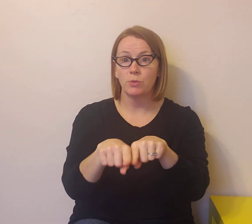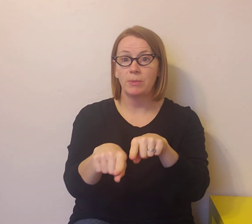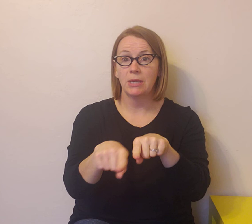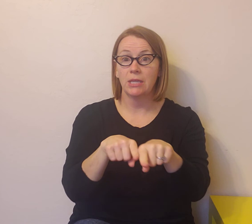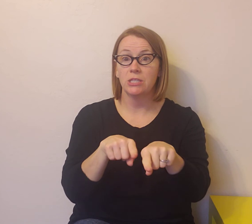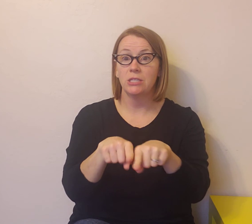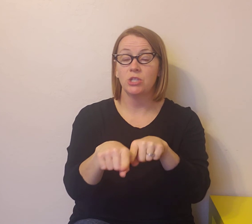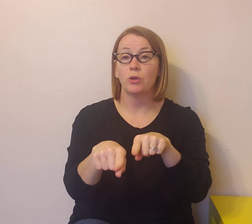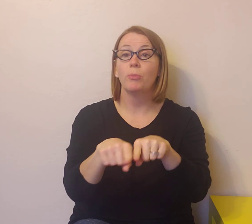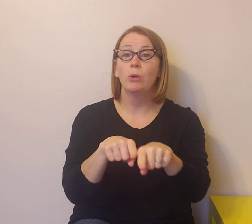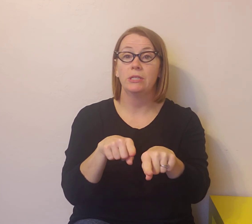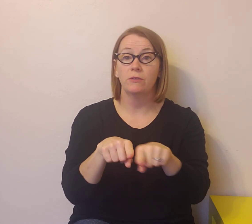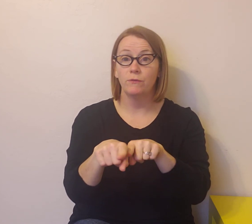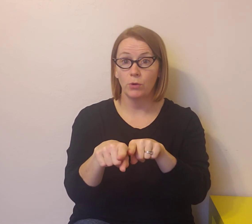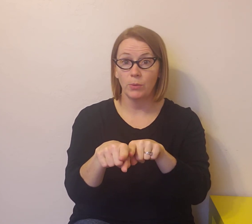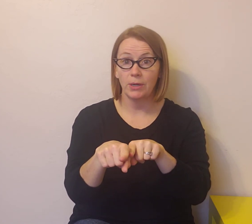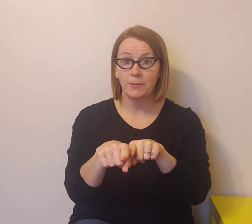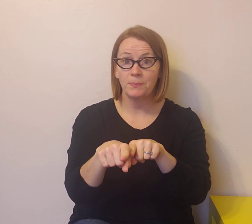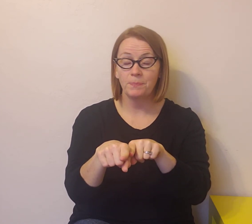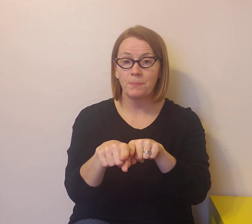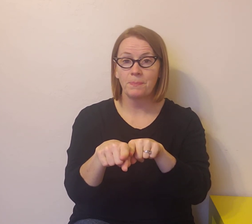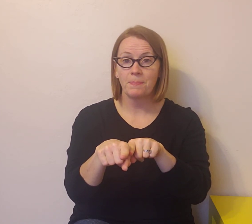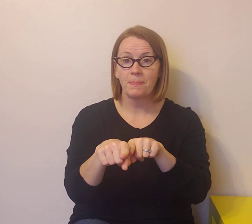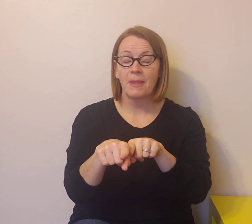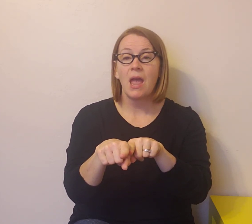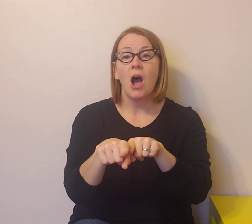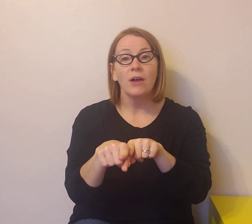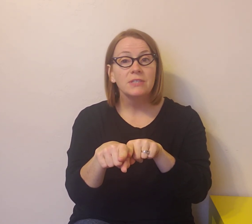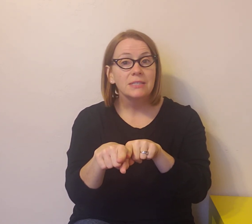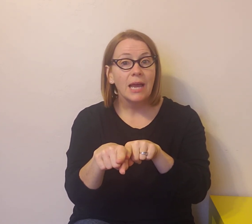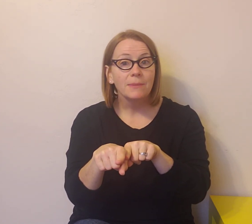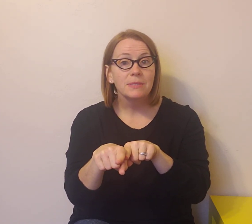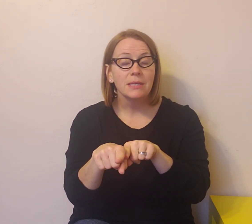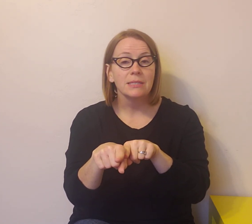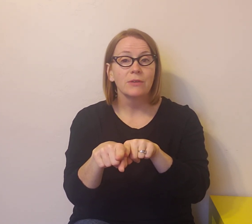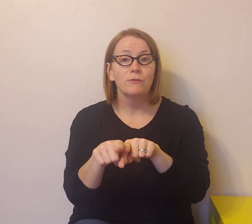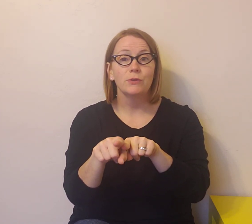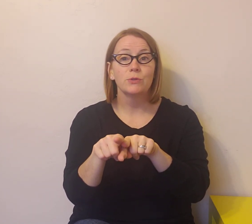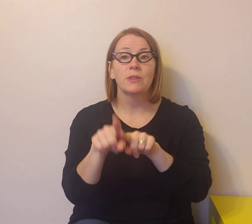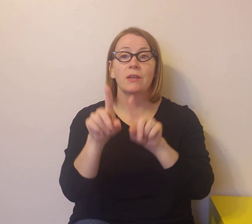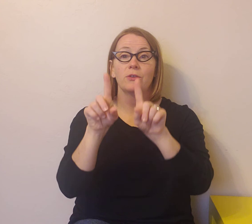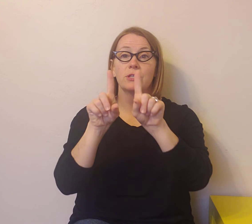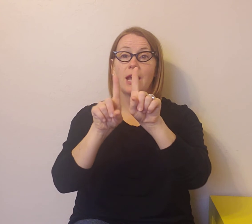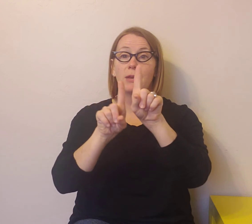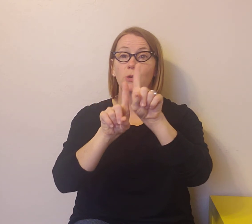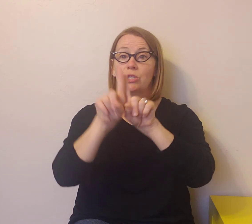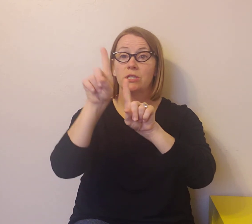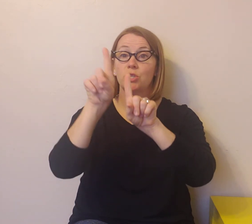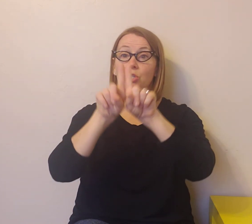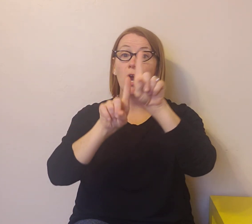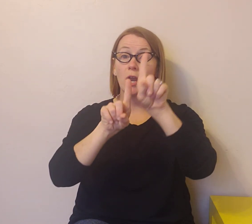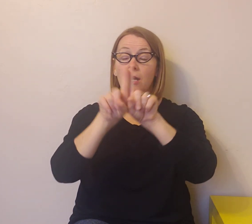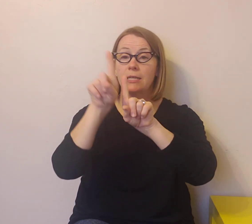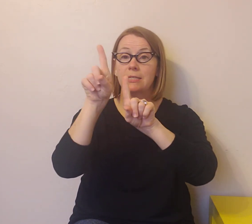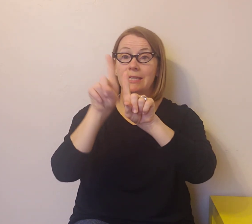rubbing against each other pointing forward oftentimes is confused with another sign which is star it's the